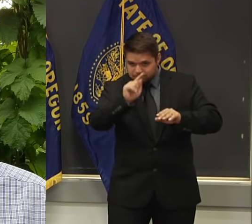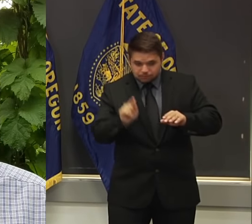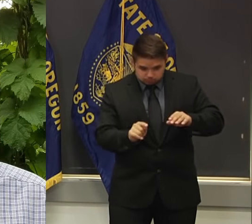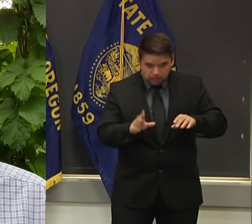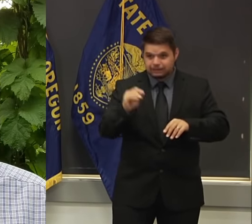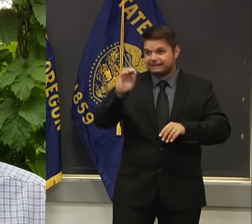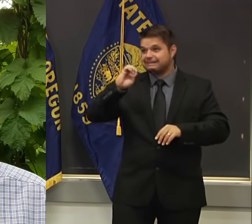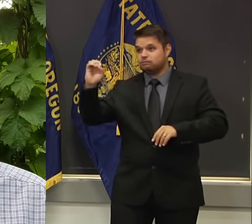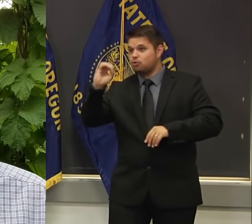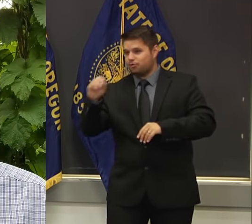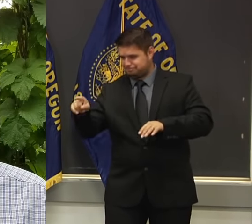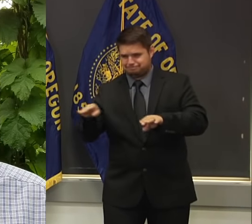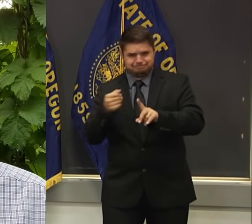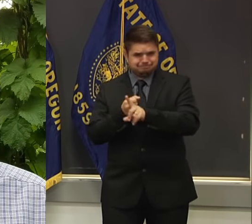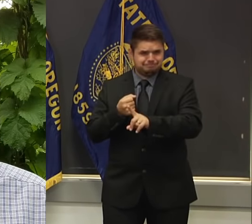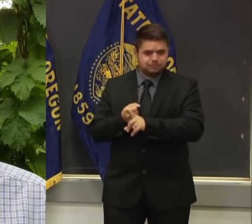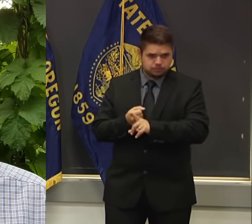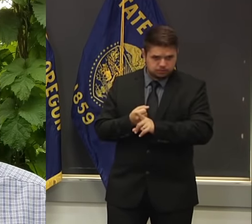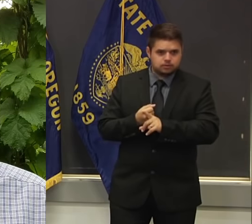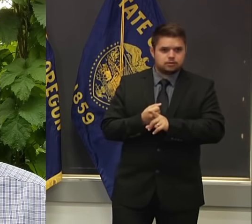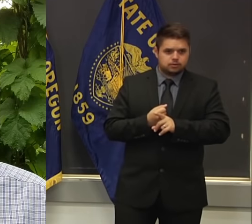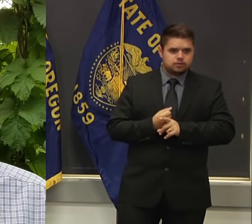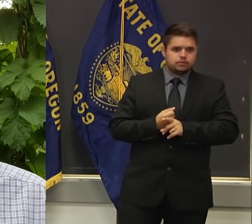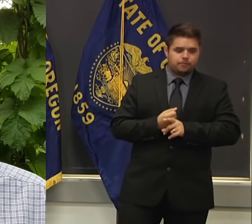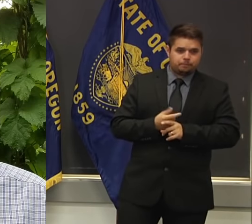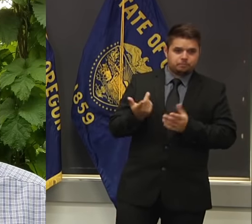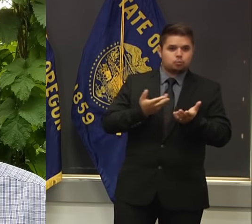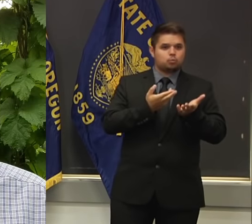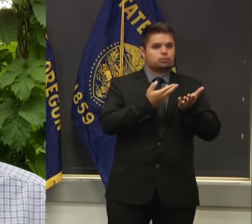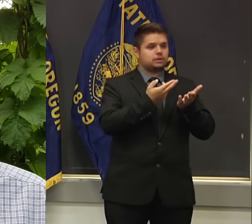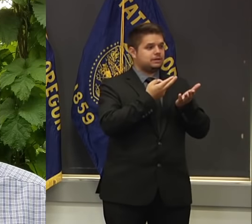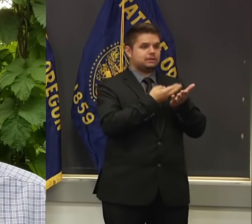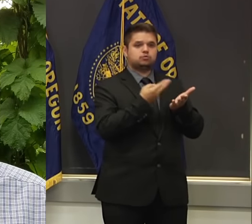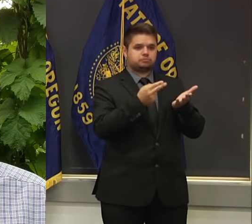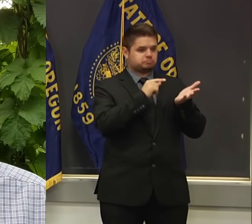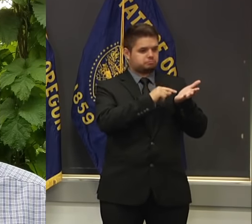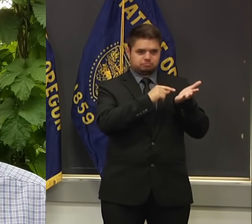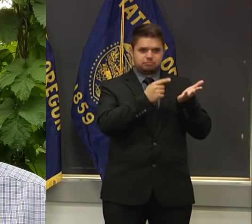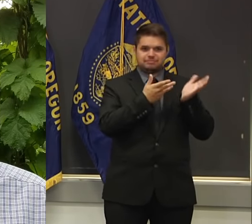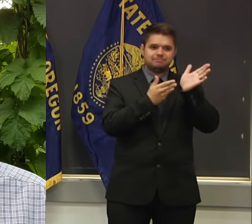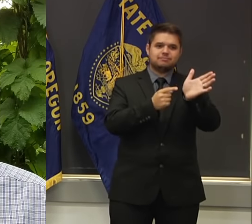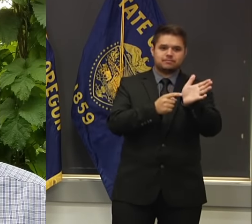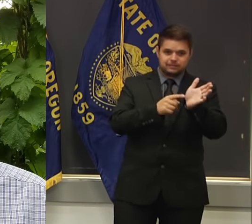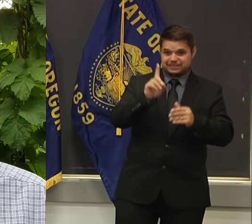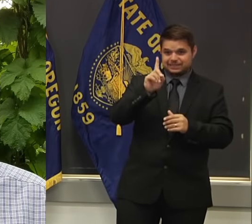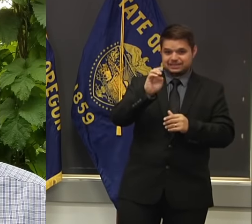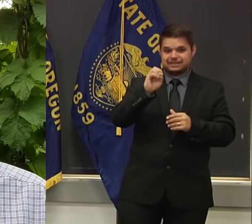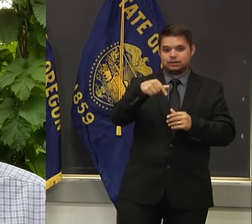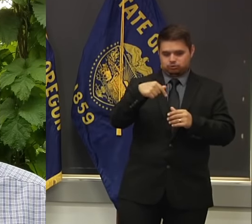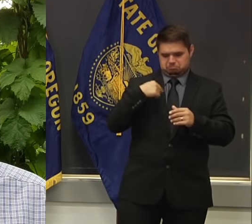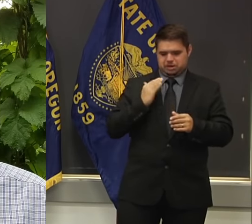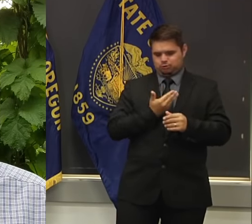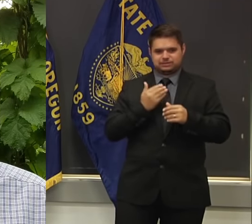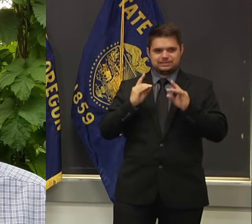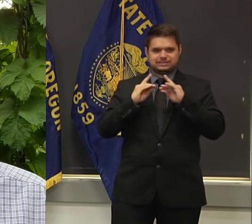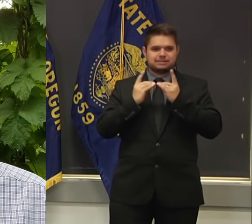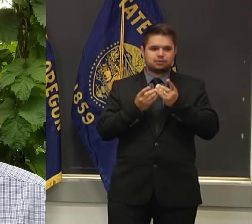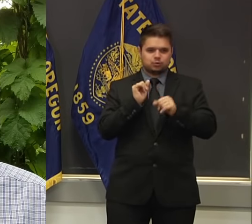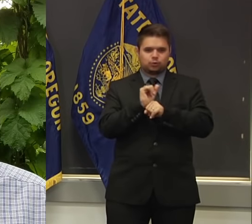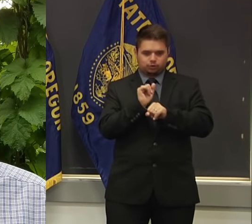Gabriella mentioned some resources. The information that DEQ provides on our air quality index is available to the